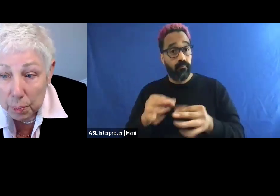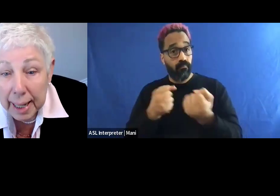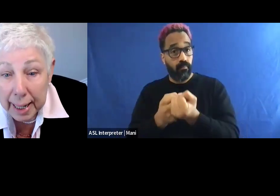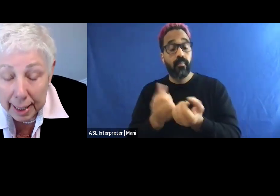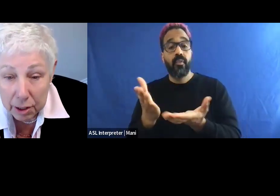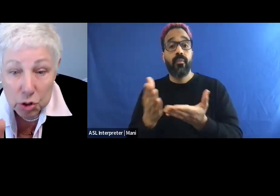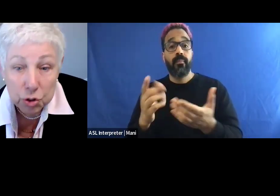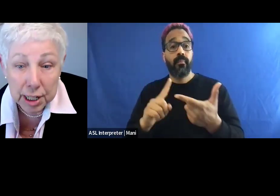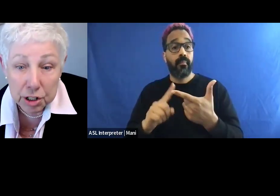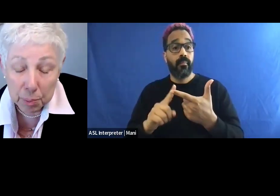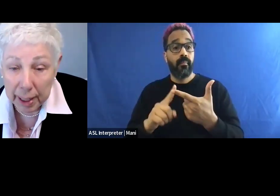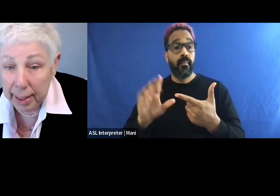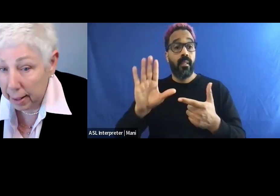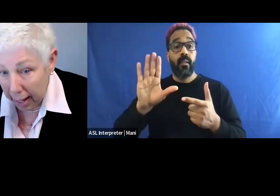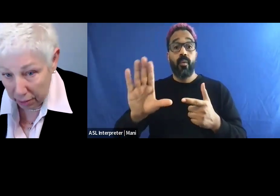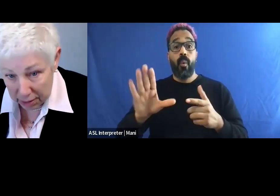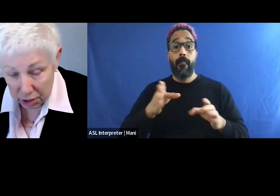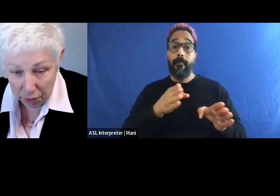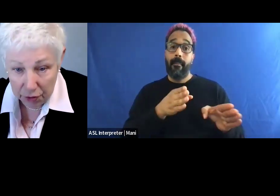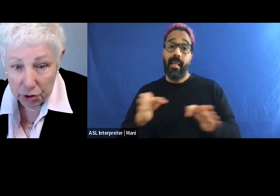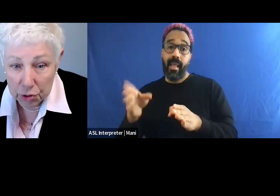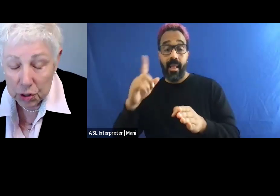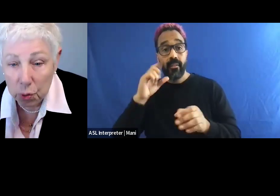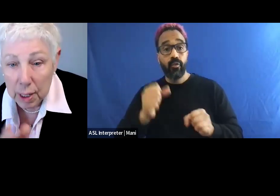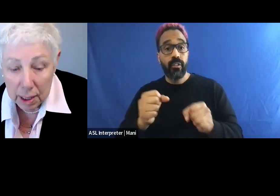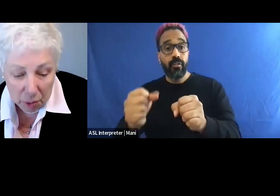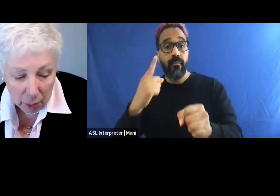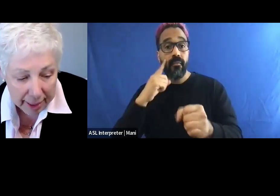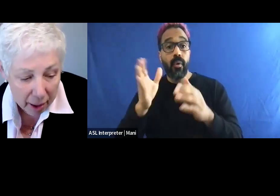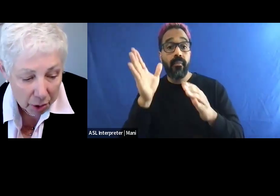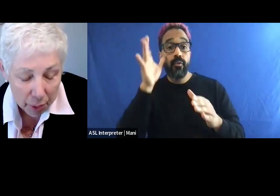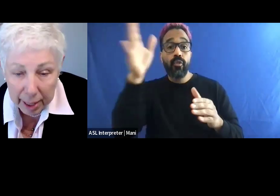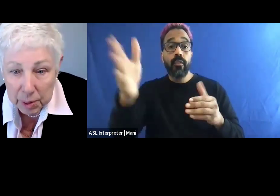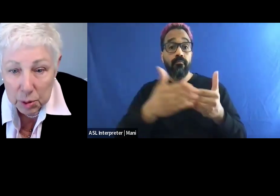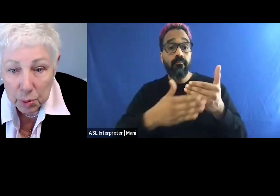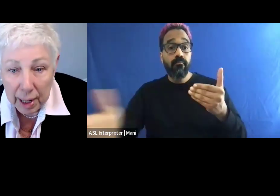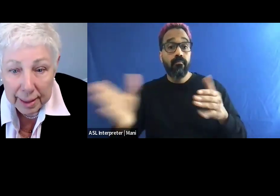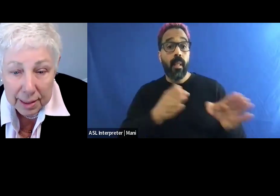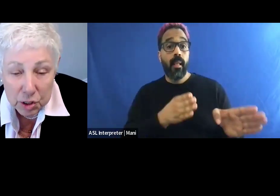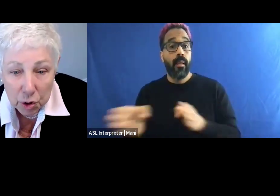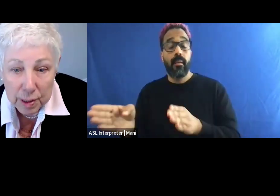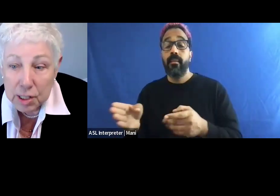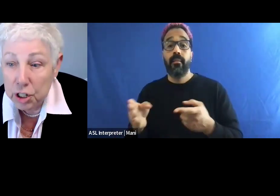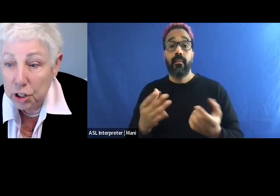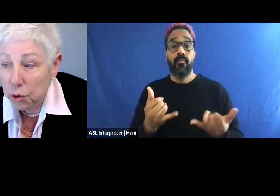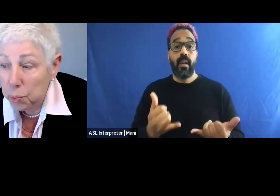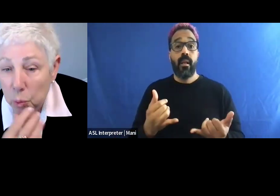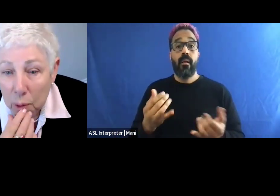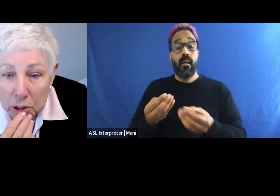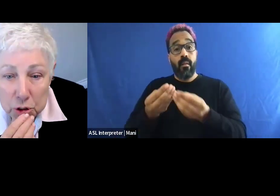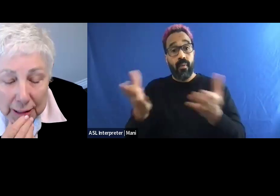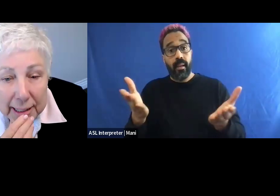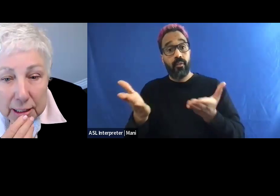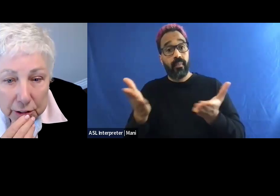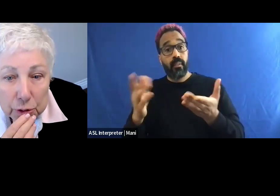your planning, your strategic planning out into the future? So right now you're able to provide this service to youth, but